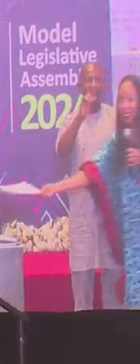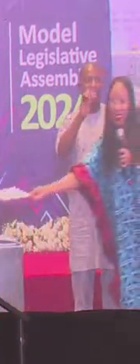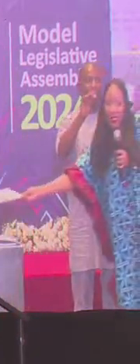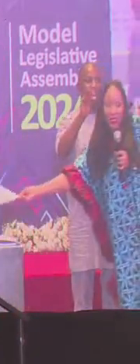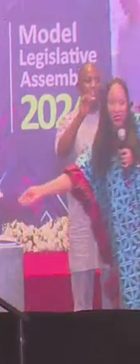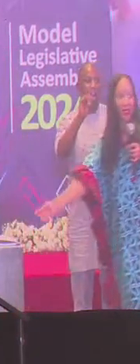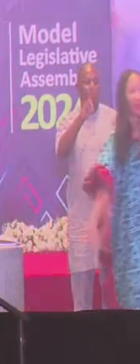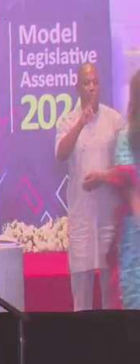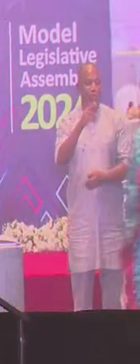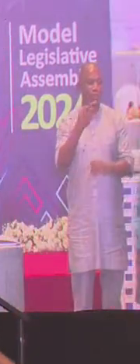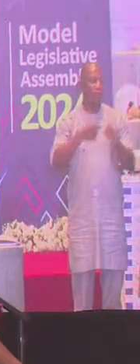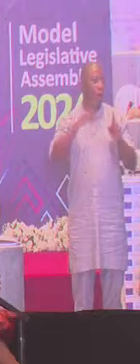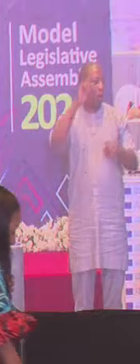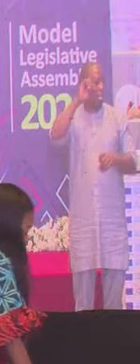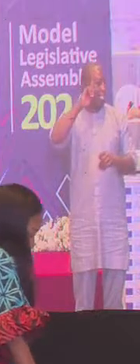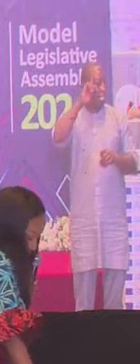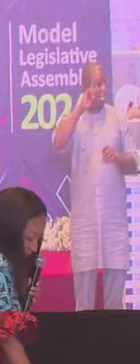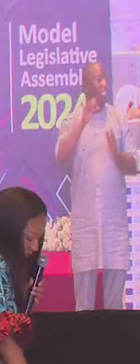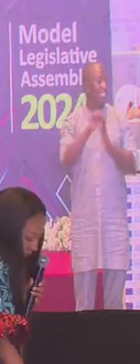Katsina State.